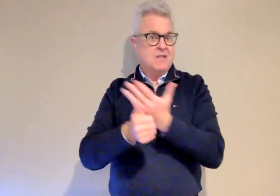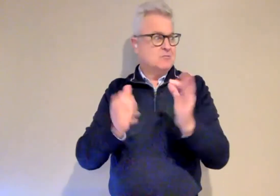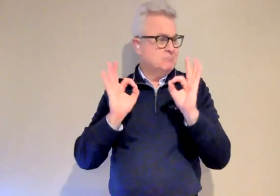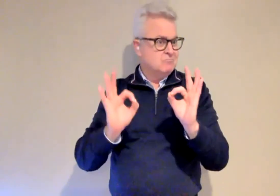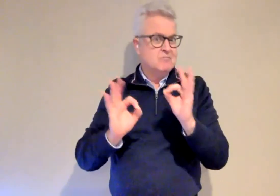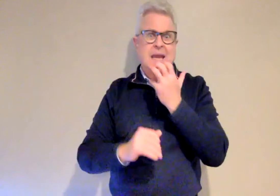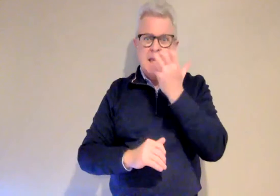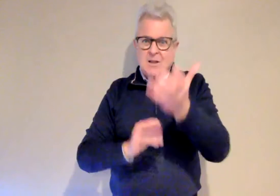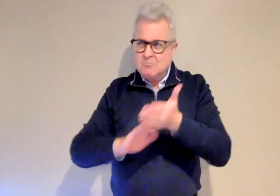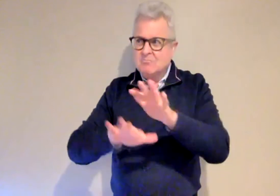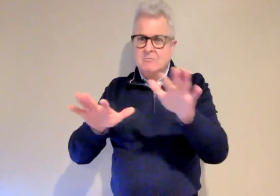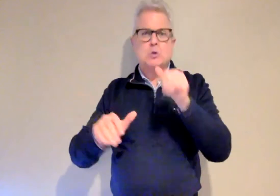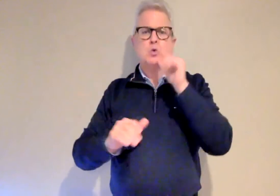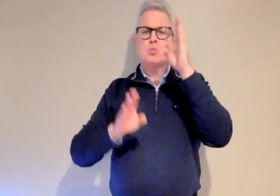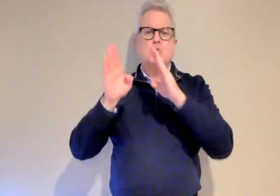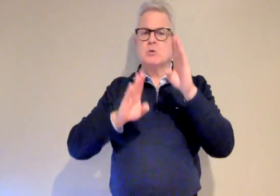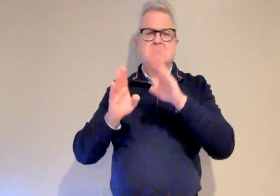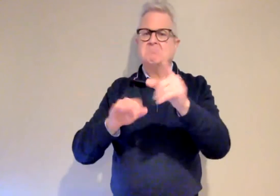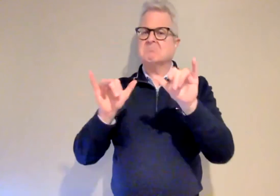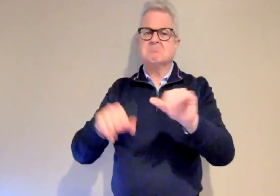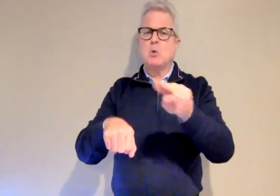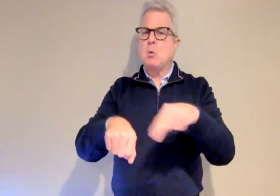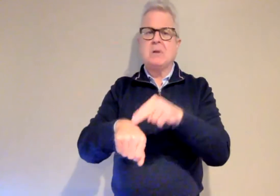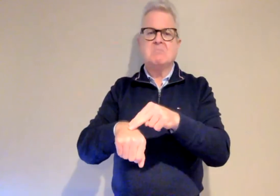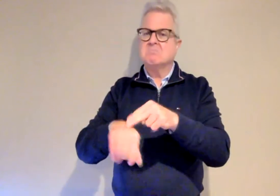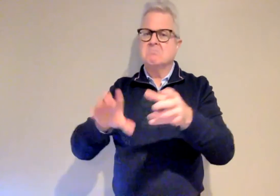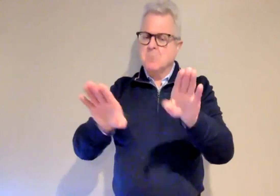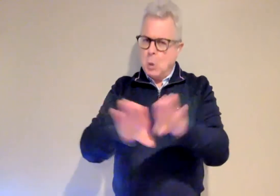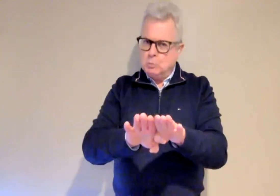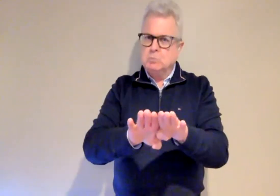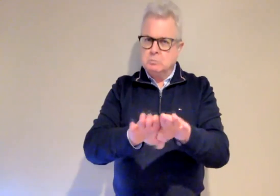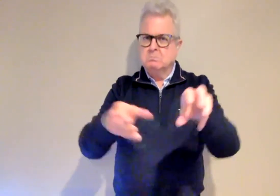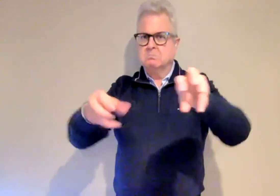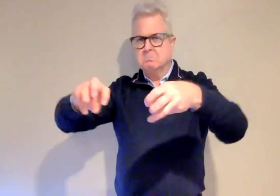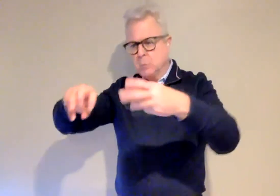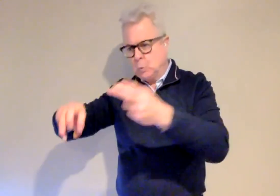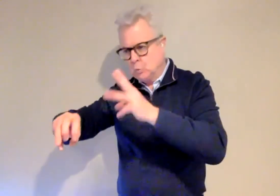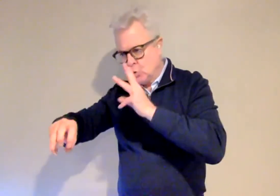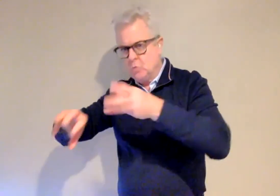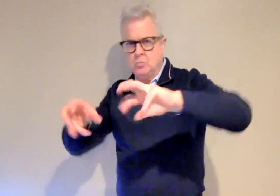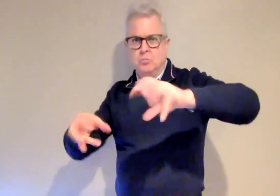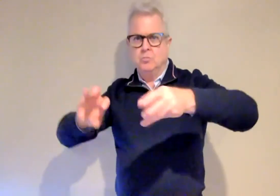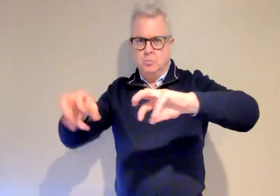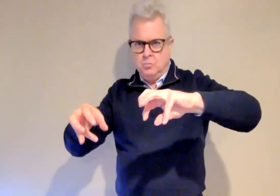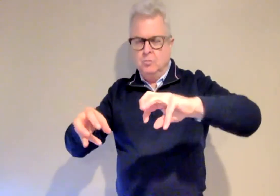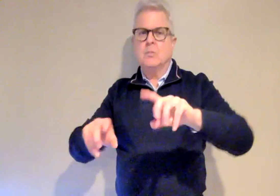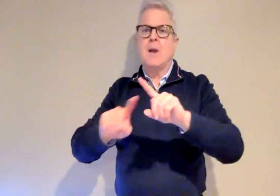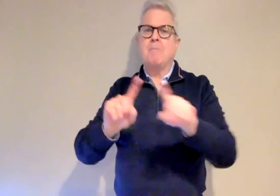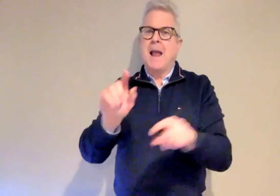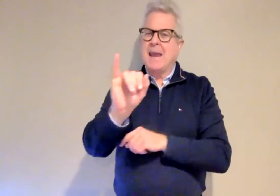Now, the water that runs in the house, provided that you have heat, there's no concern to shut them off. You can still use the water as